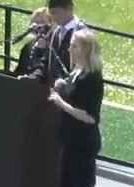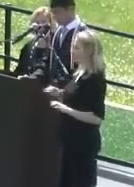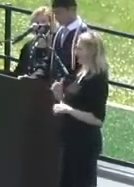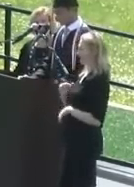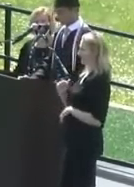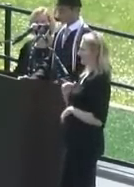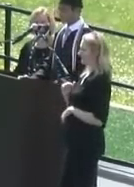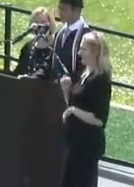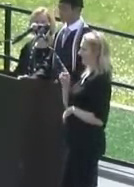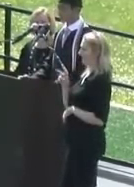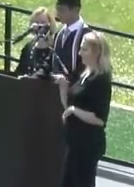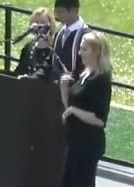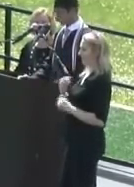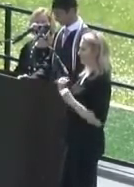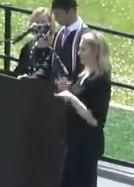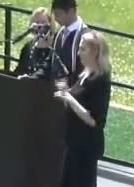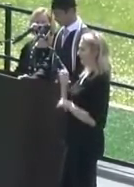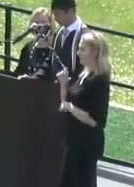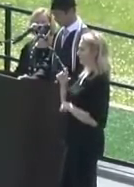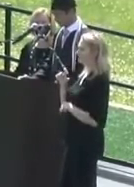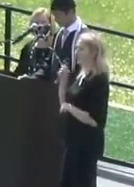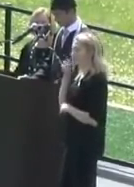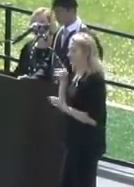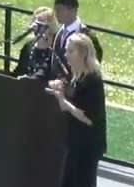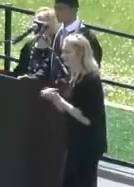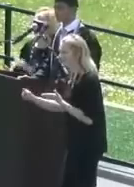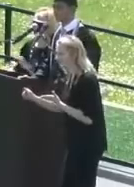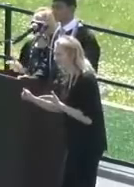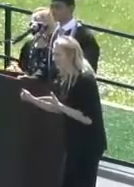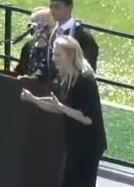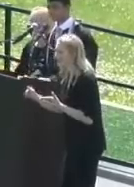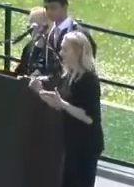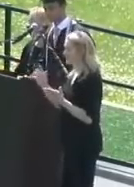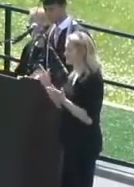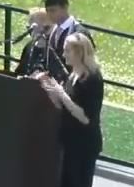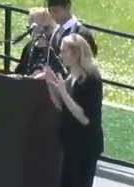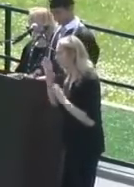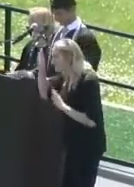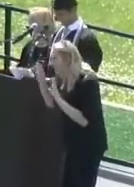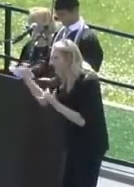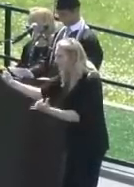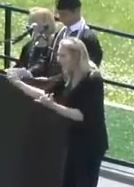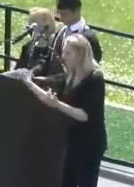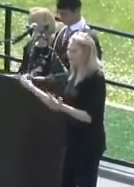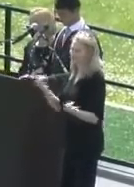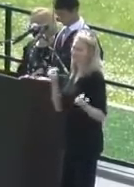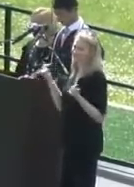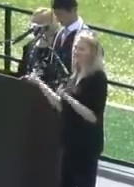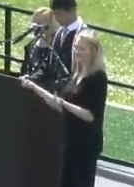put Valley up for sale on Craigslist for only $6,000. Shall we start the bidding here?